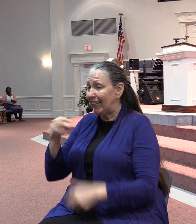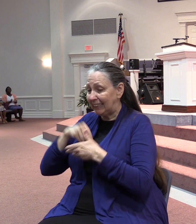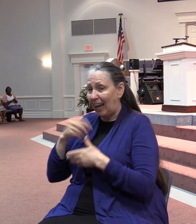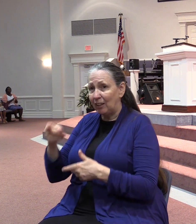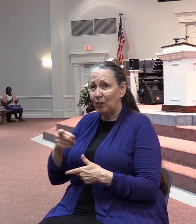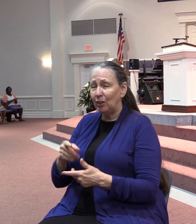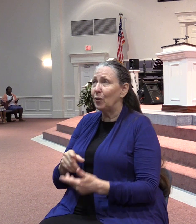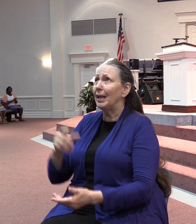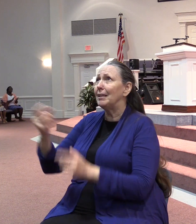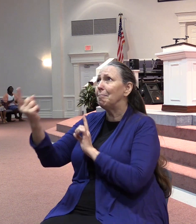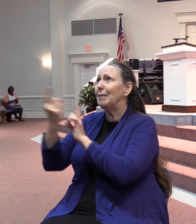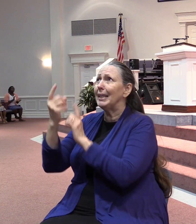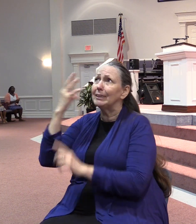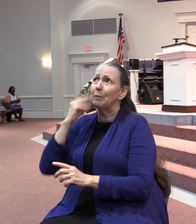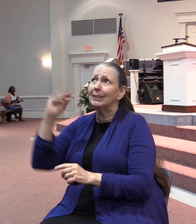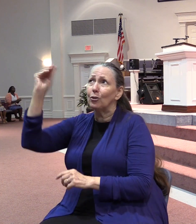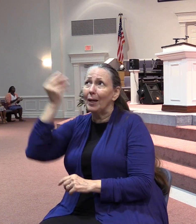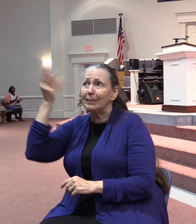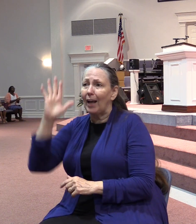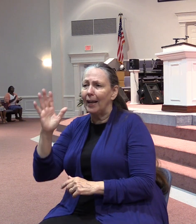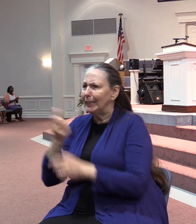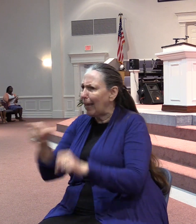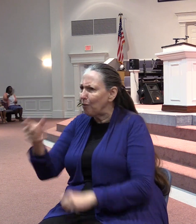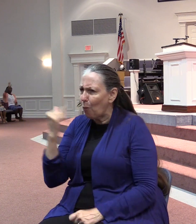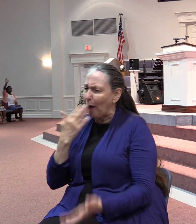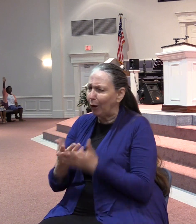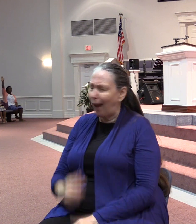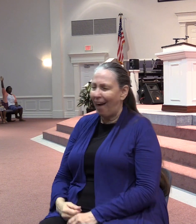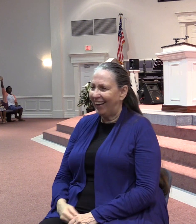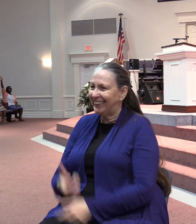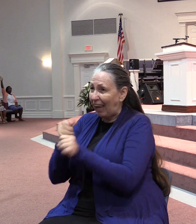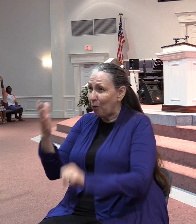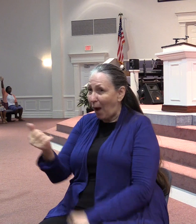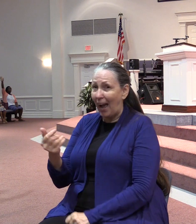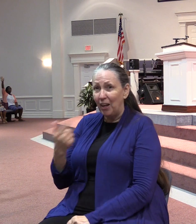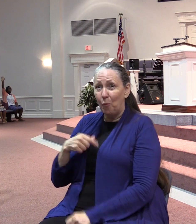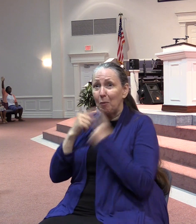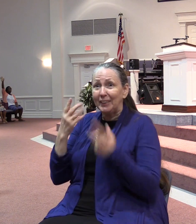can meet the grace of God. God didn't save you because you were good.